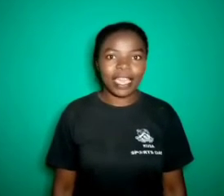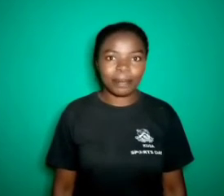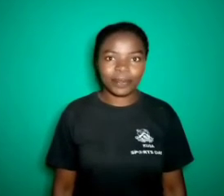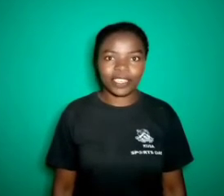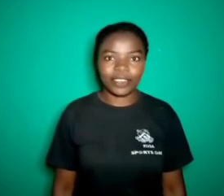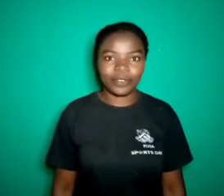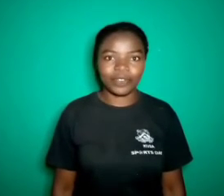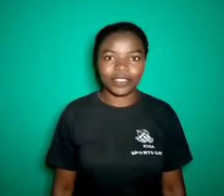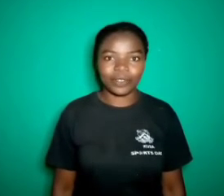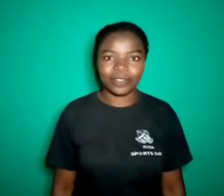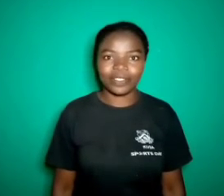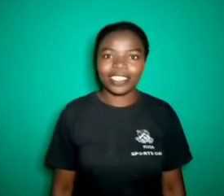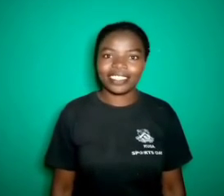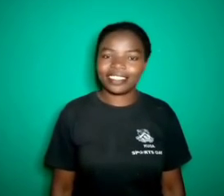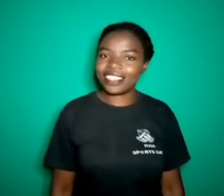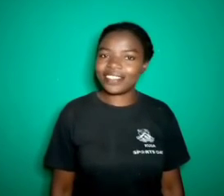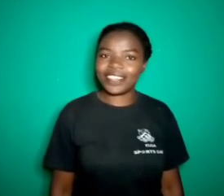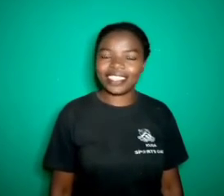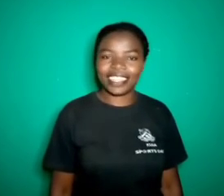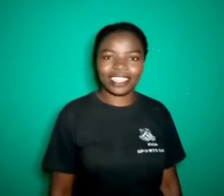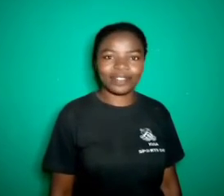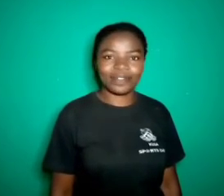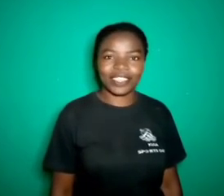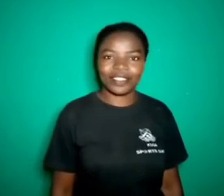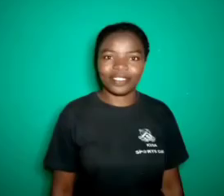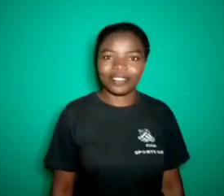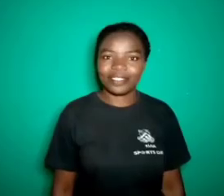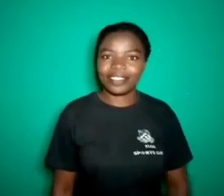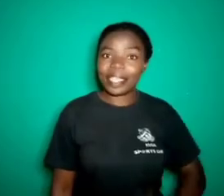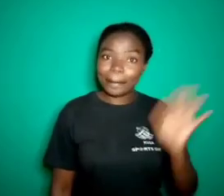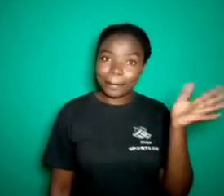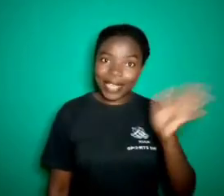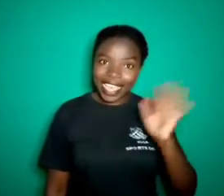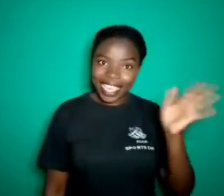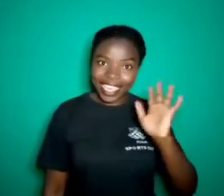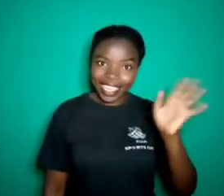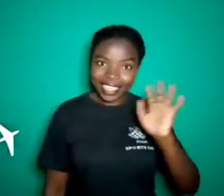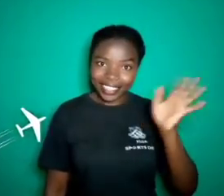I post a new video. See you in the next video. Bye.